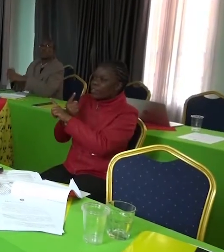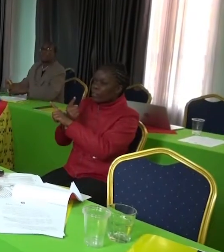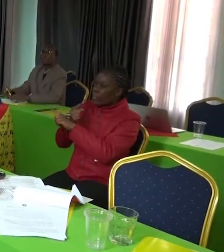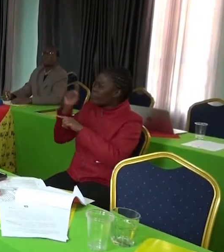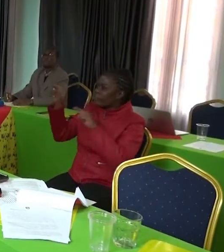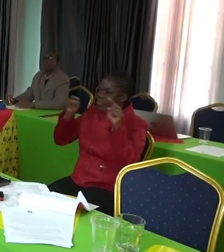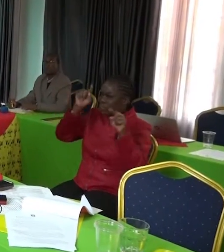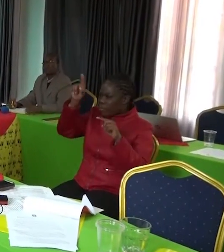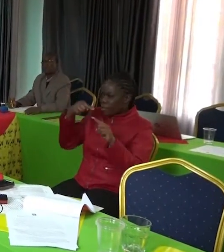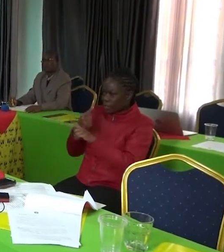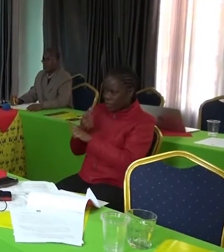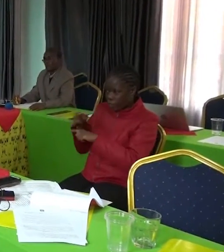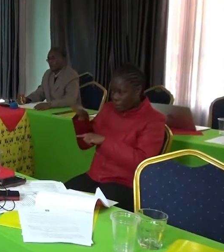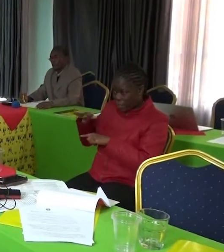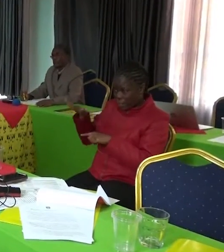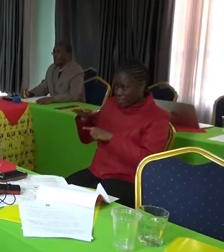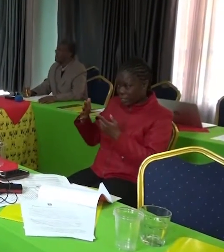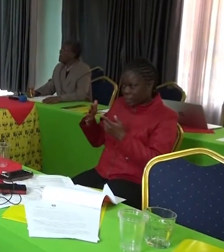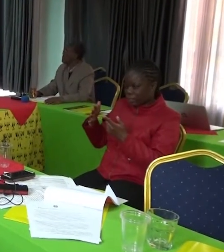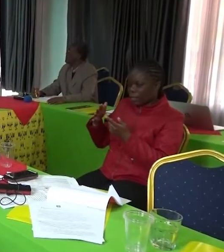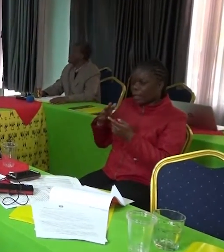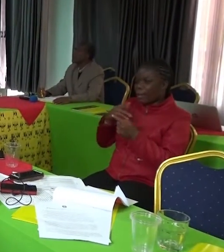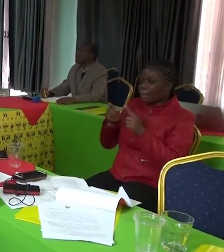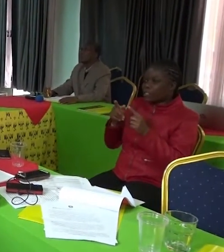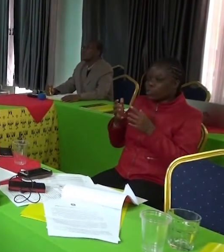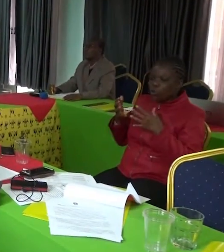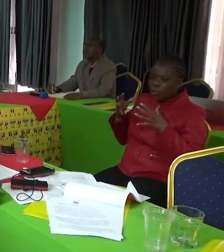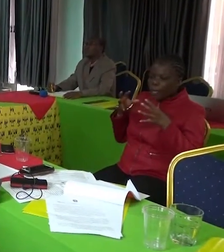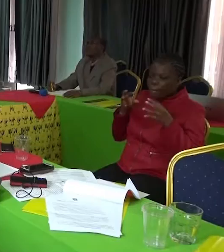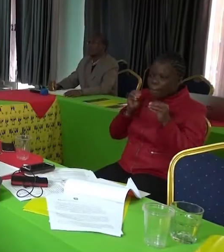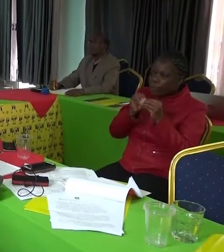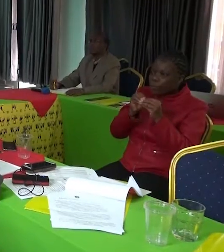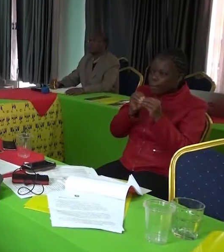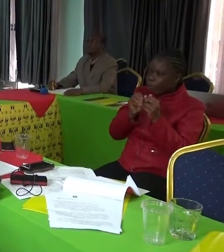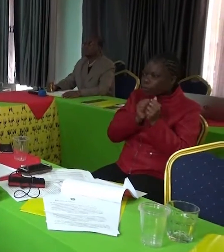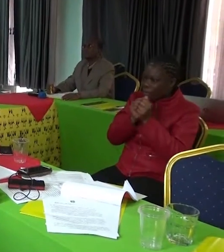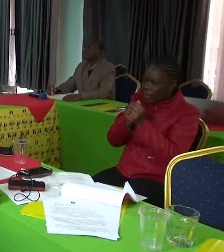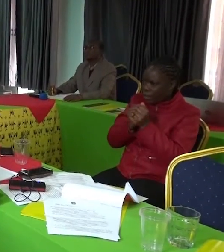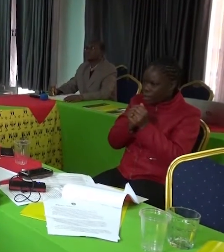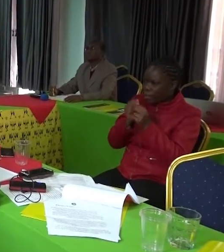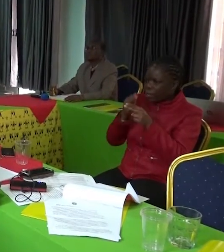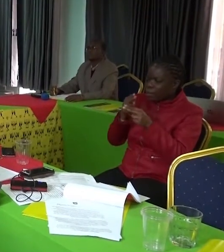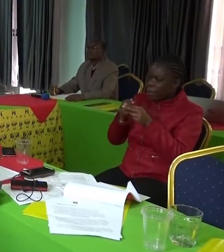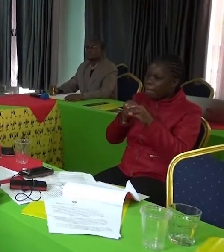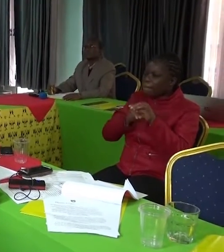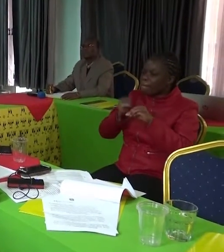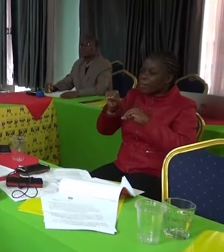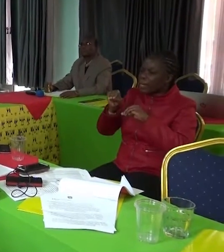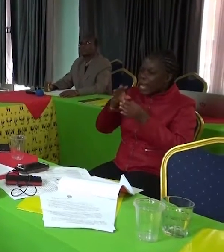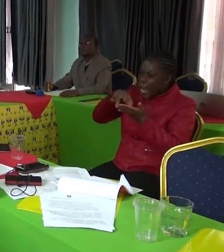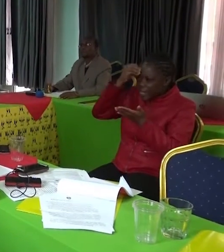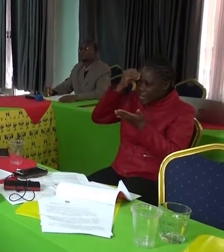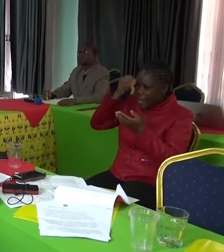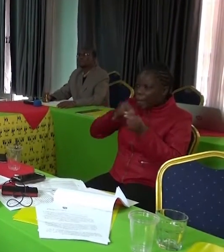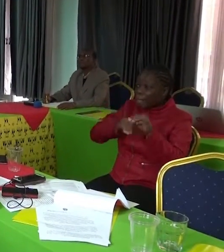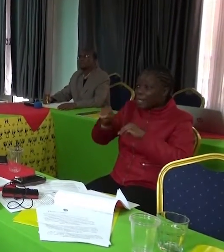all online in one room like this room. We call it learning management system. And we were